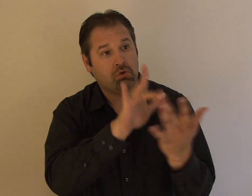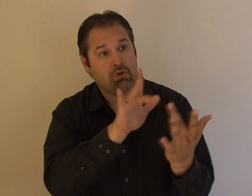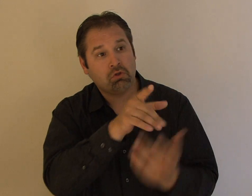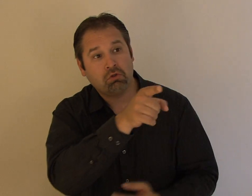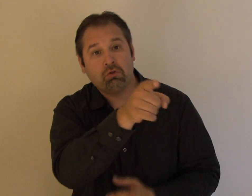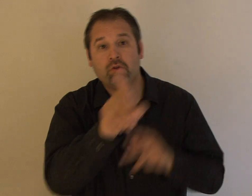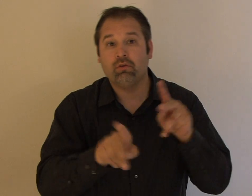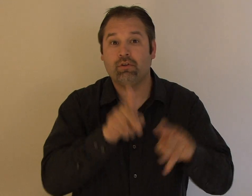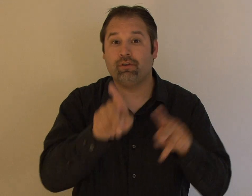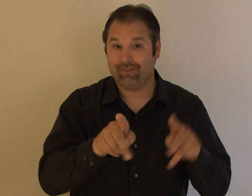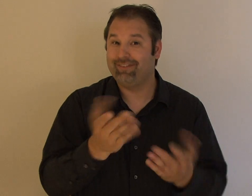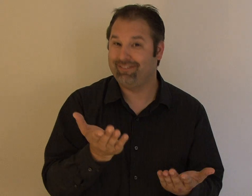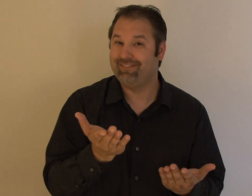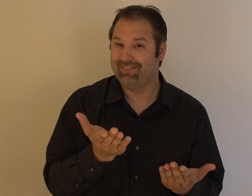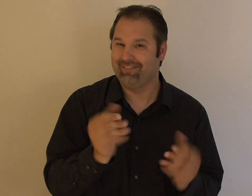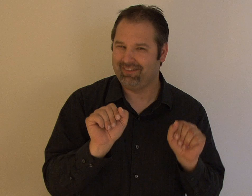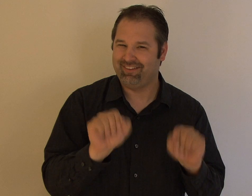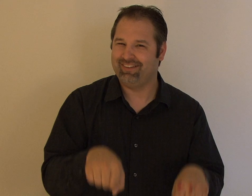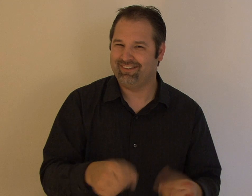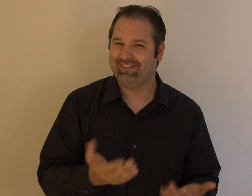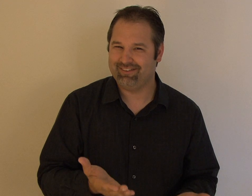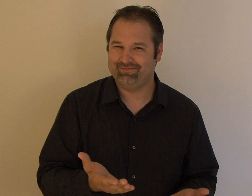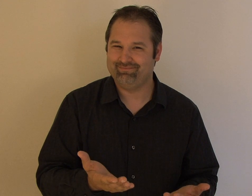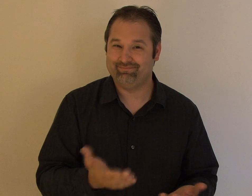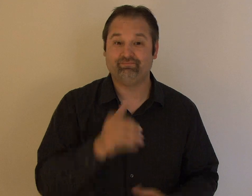Another question you can ask is which companies are hiring.